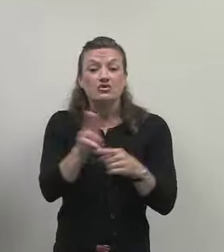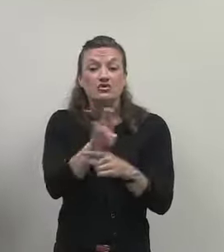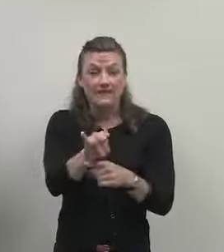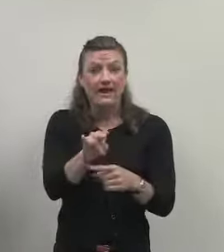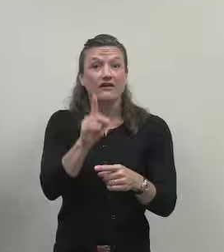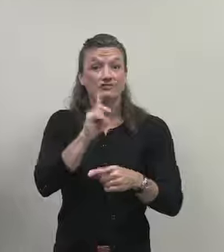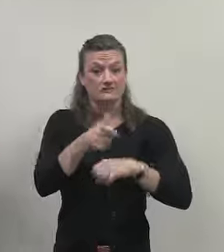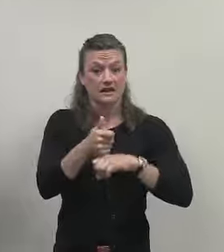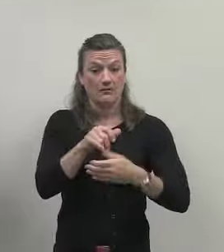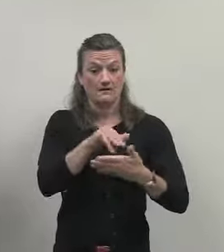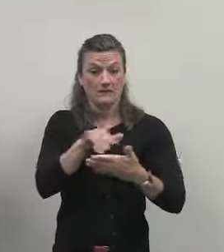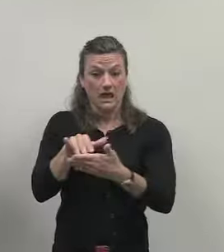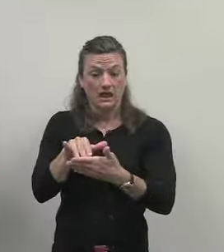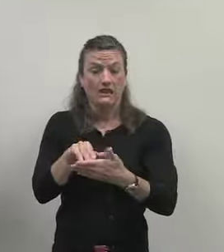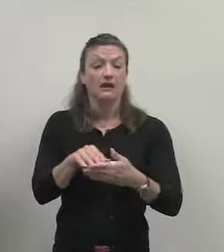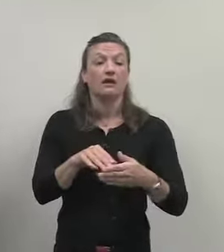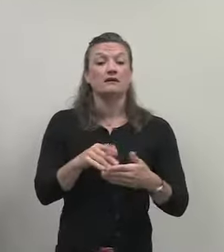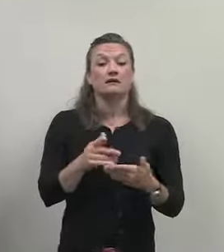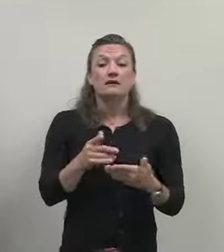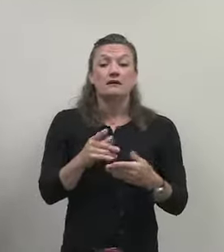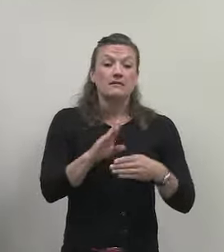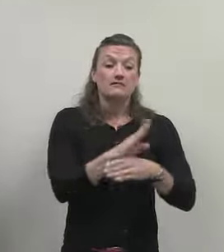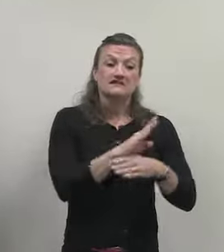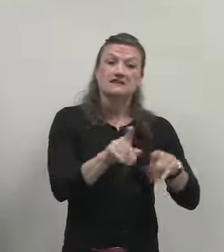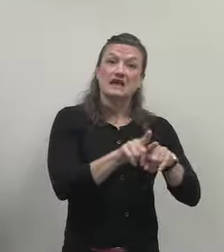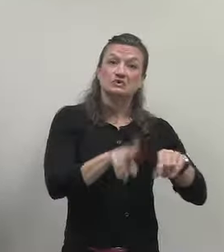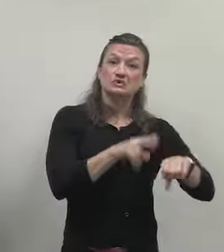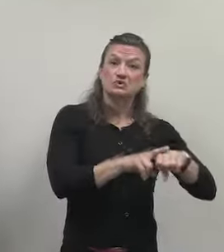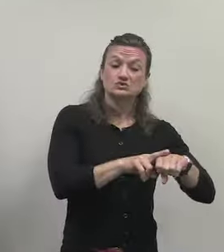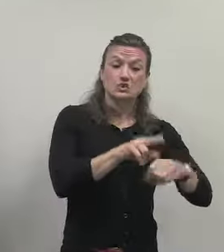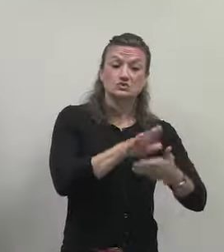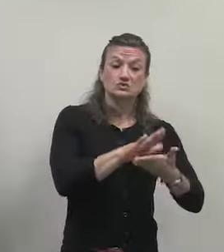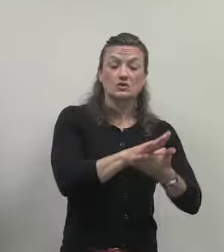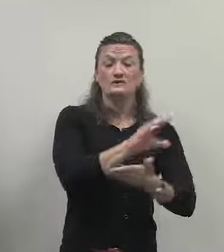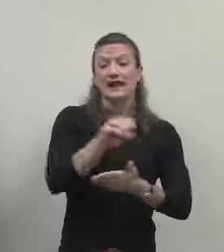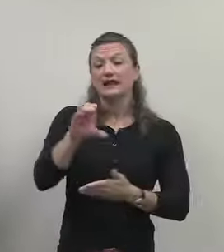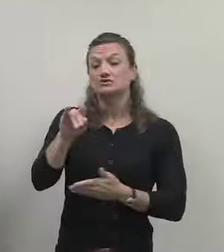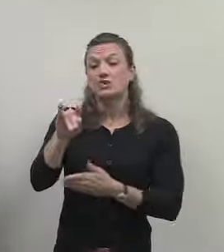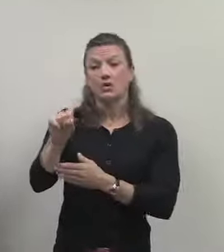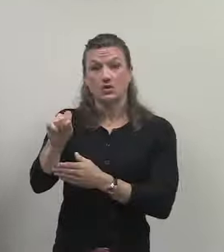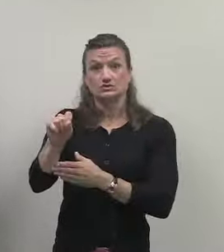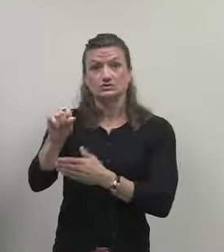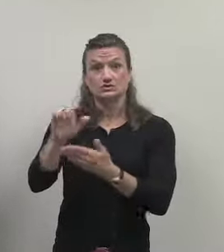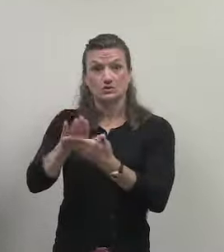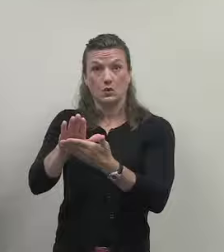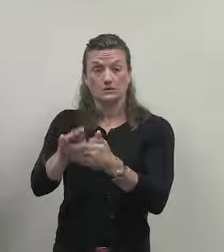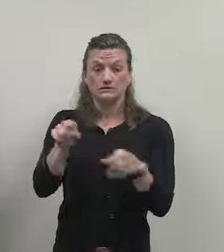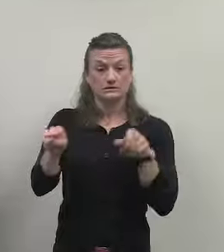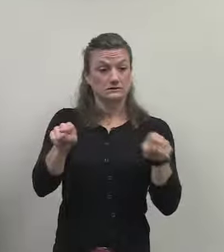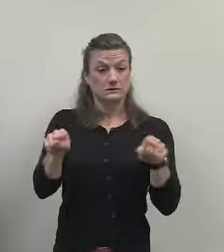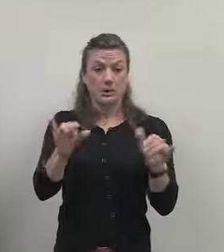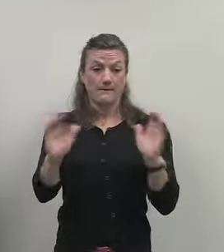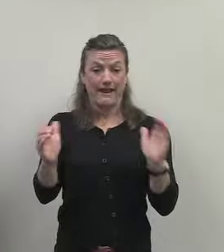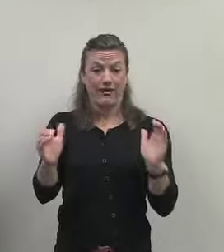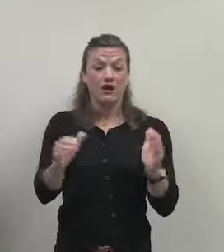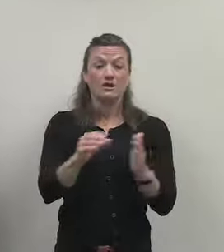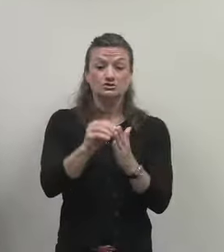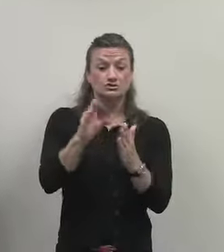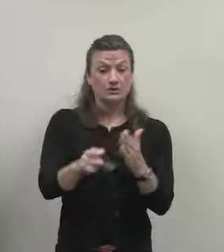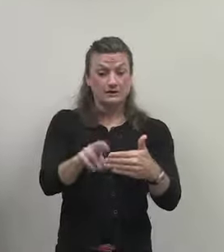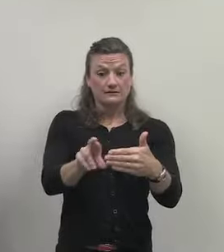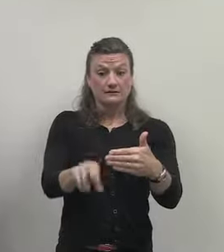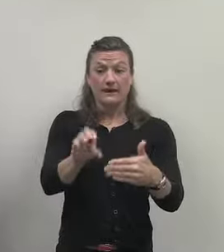study with business as usual schools and circle schools. And we've found that in terms of student outcomes,